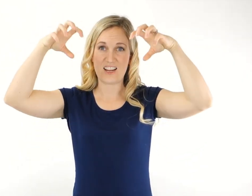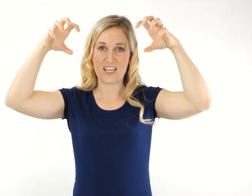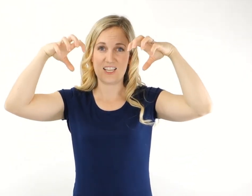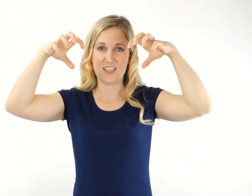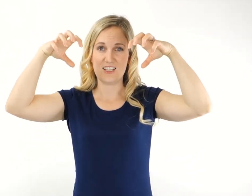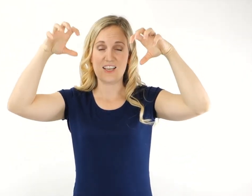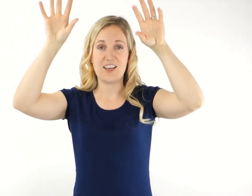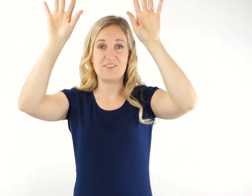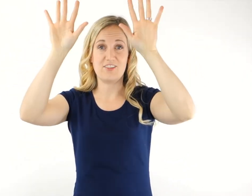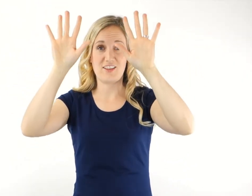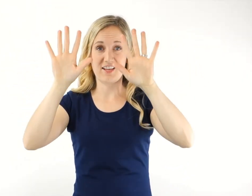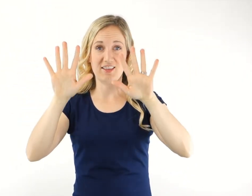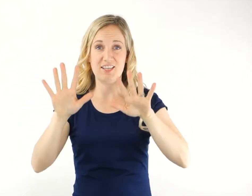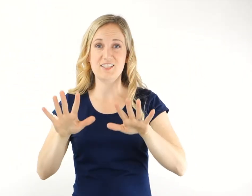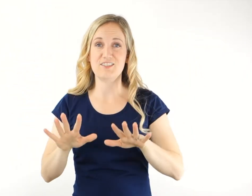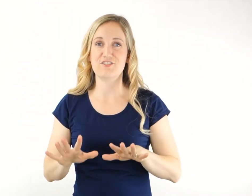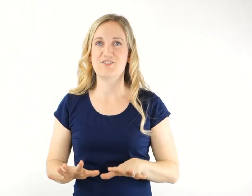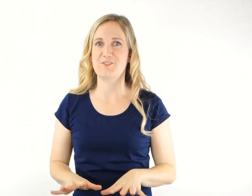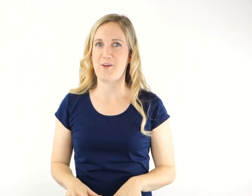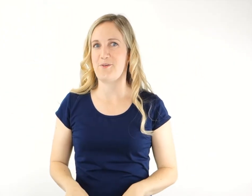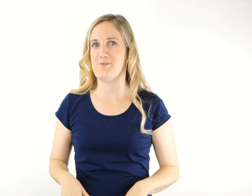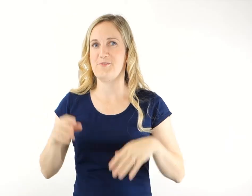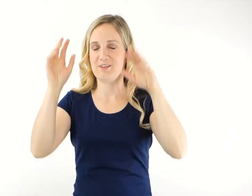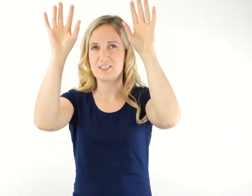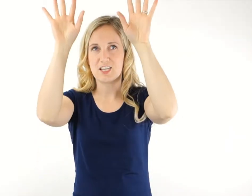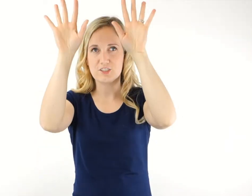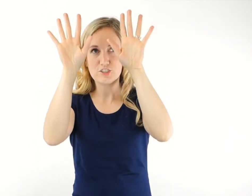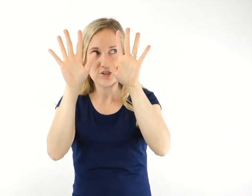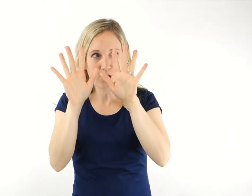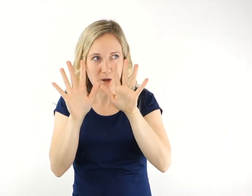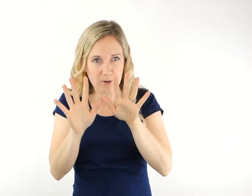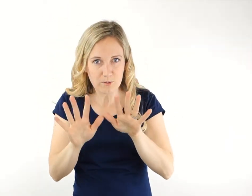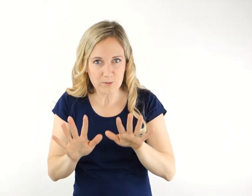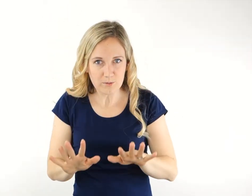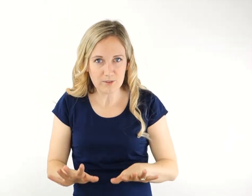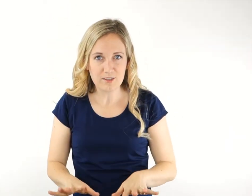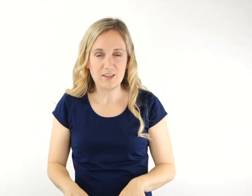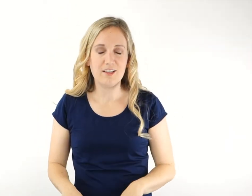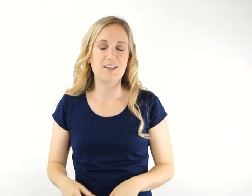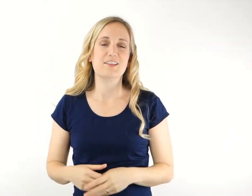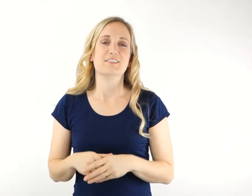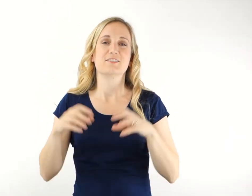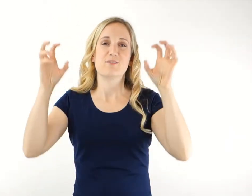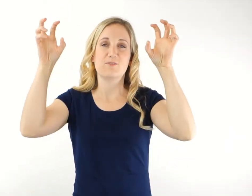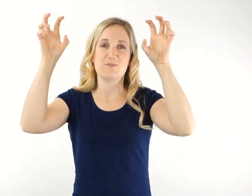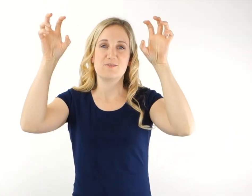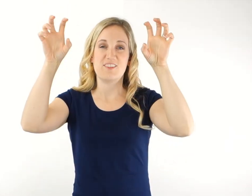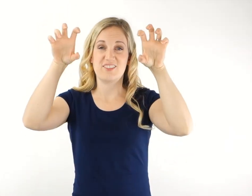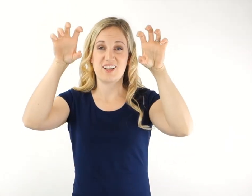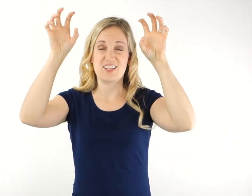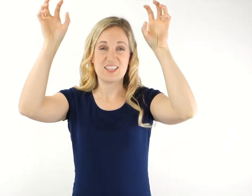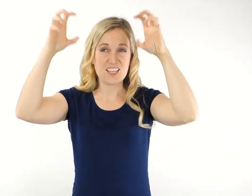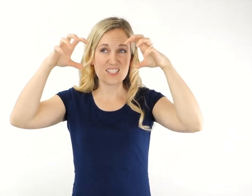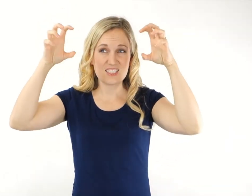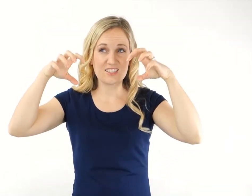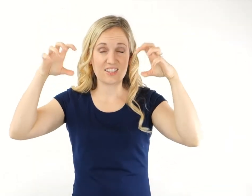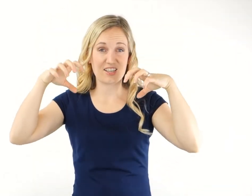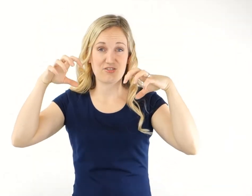rain. If they're like this, it's snow. It's like snow. So if they're kind of like this, then it's